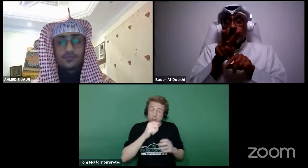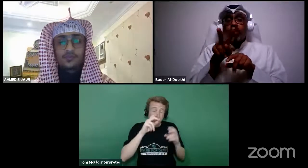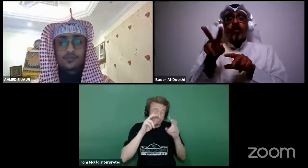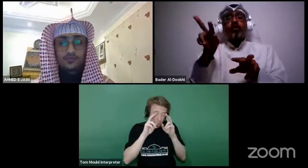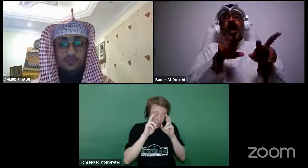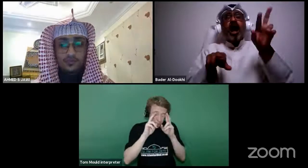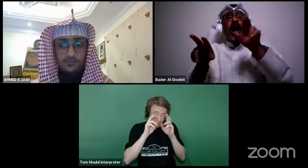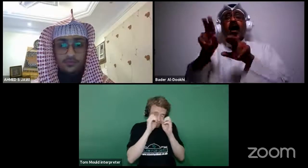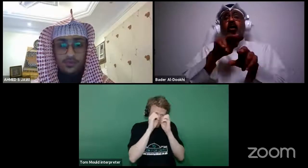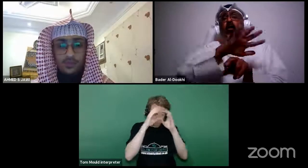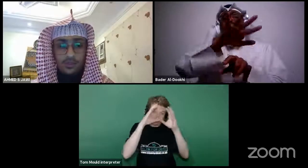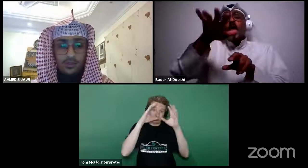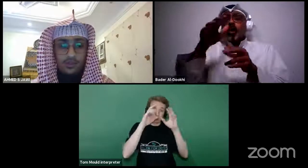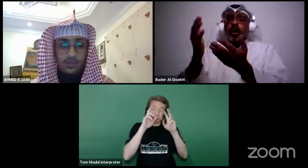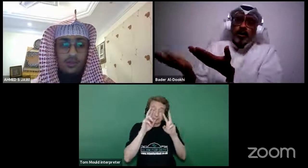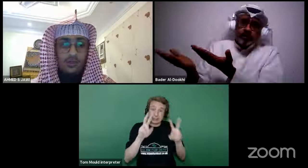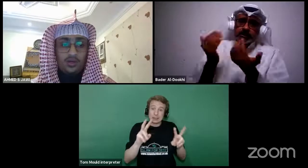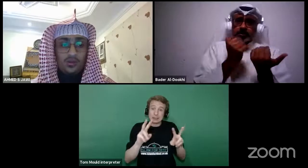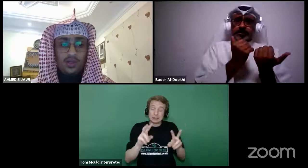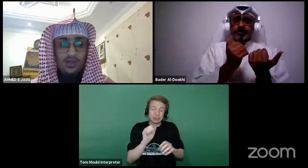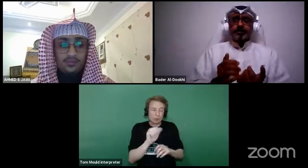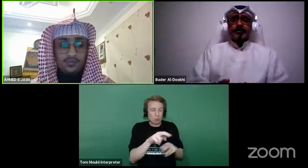family.